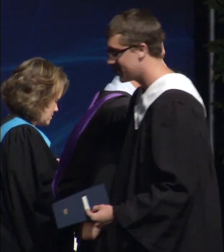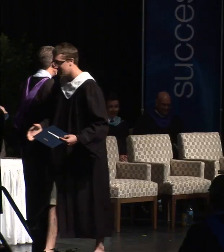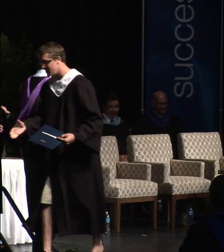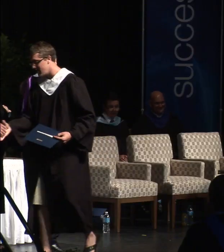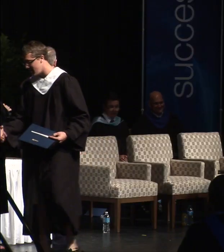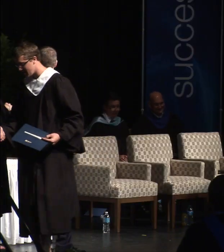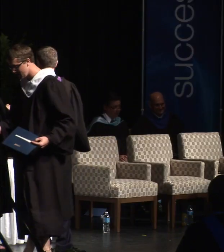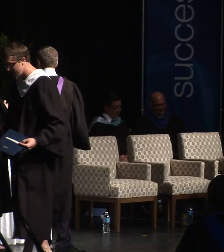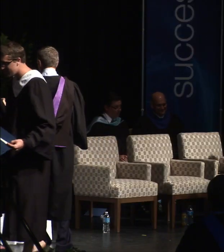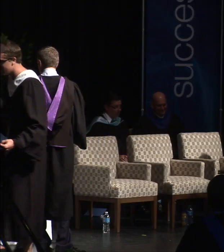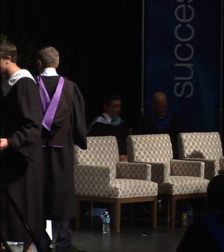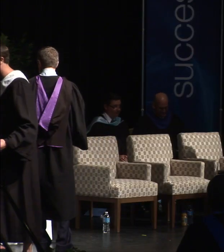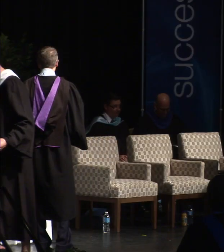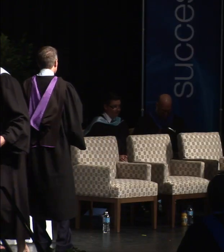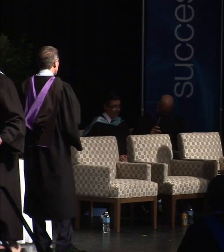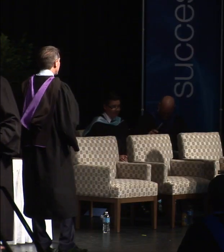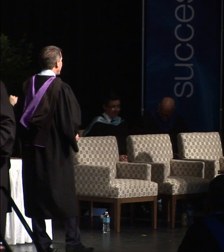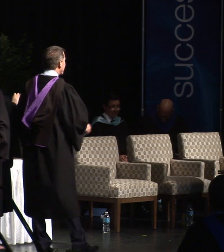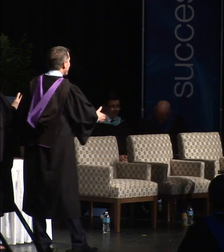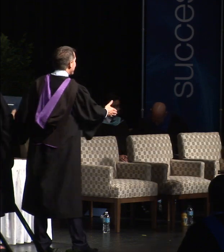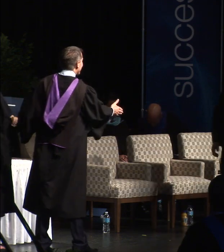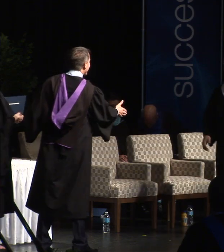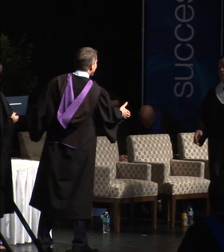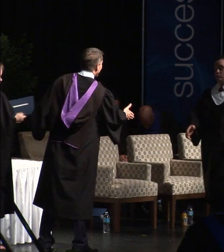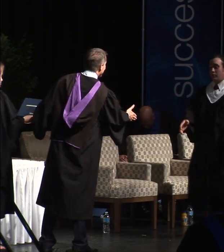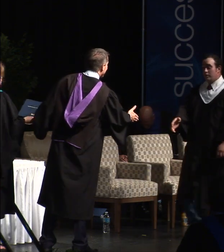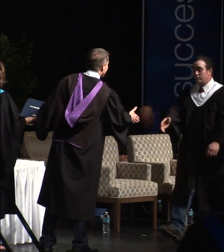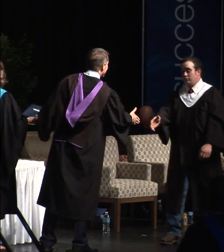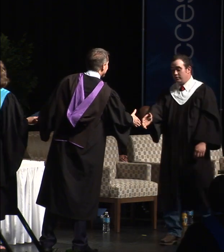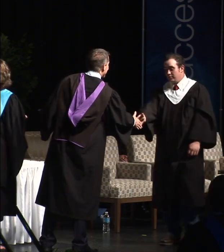Brian Travis Hibbs.